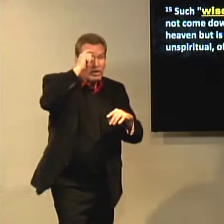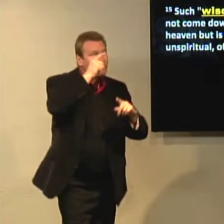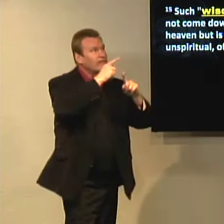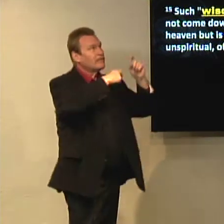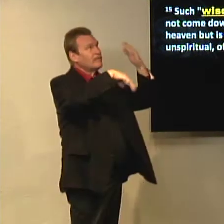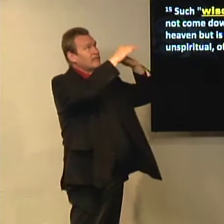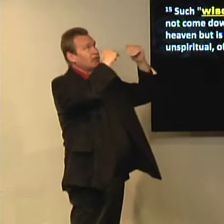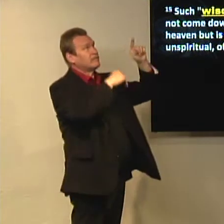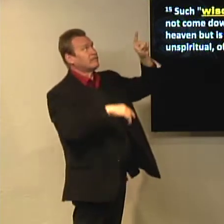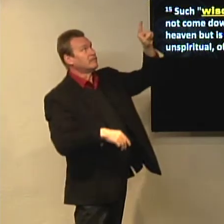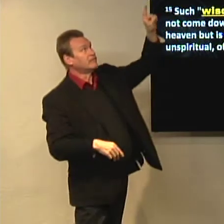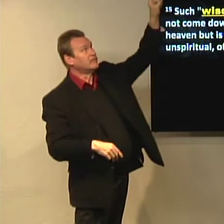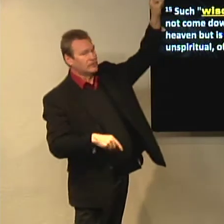This kind of wisdom